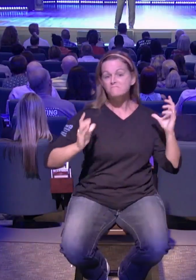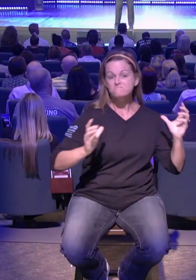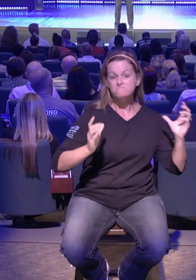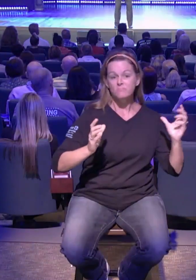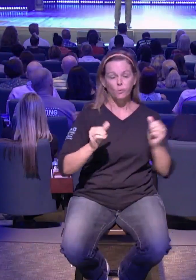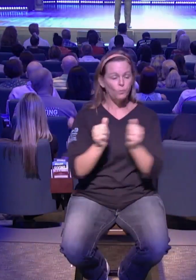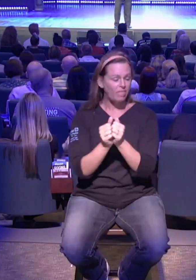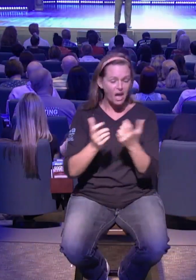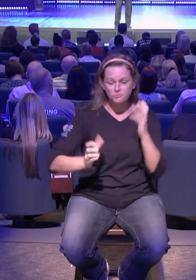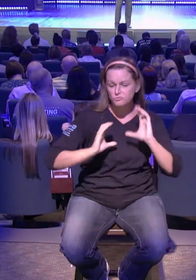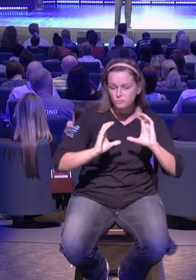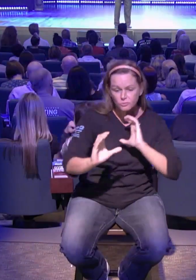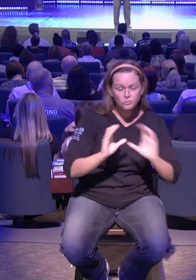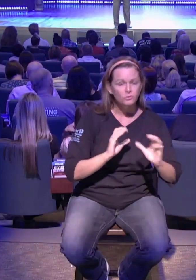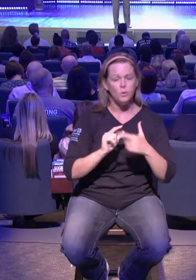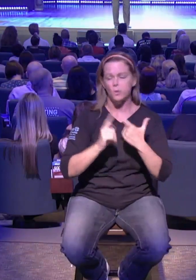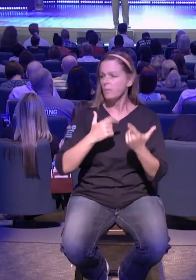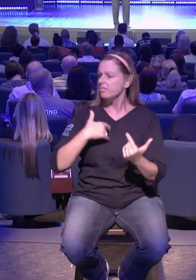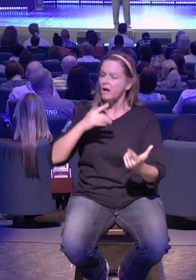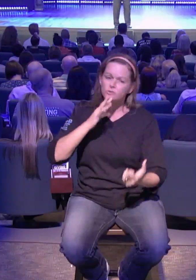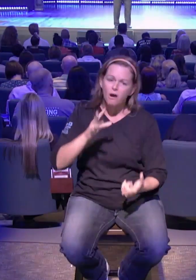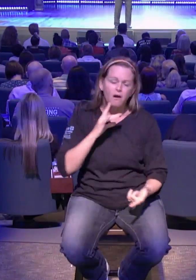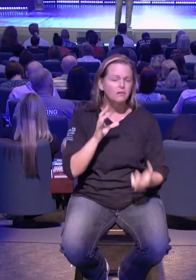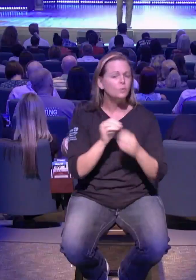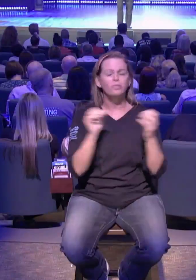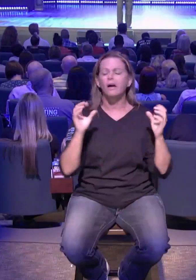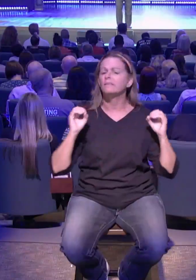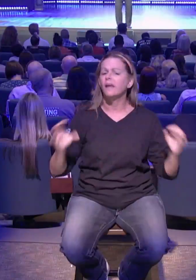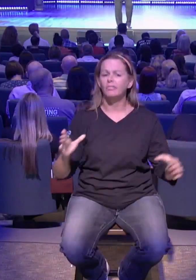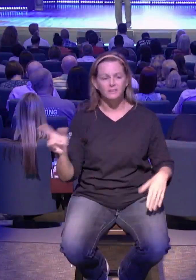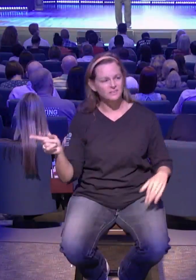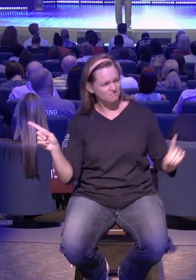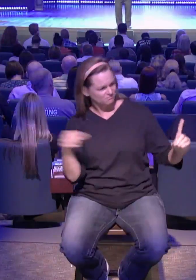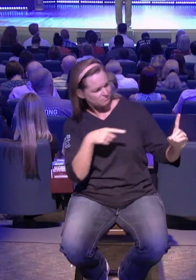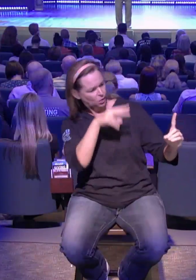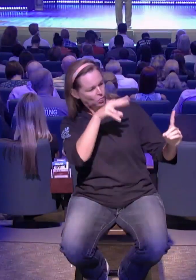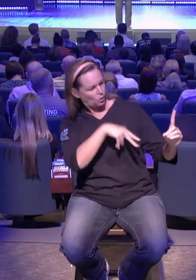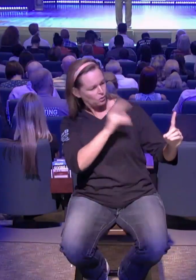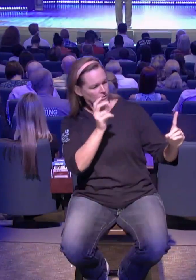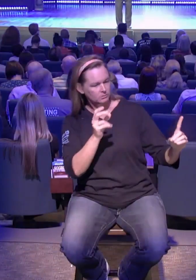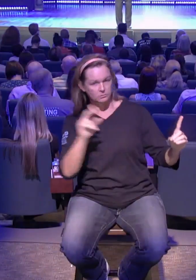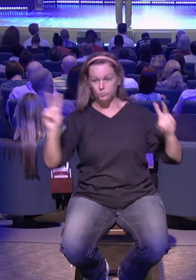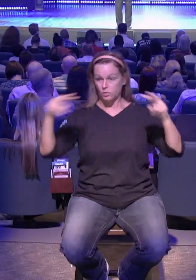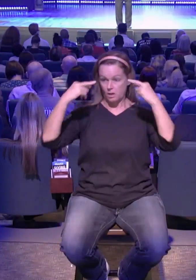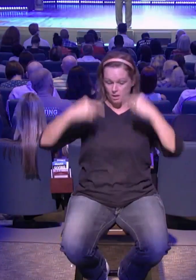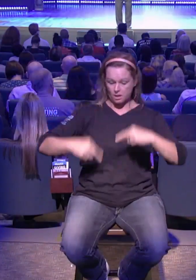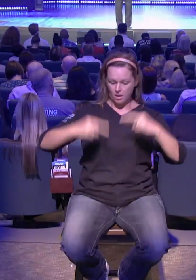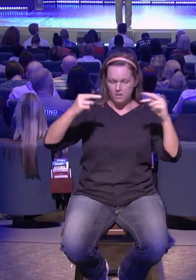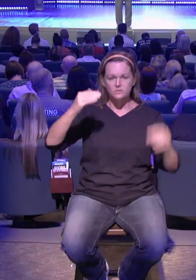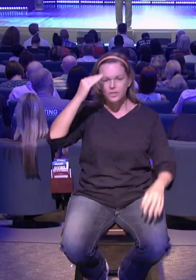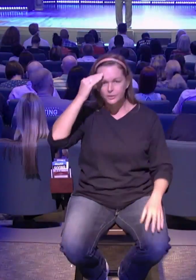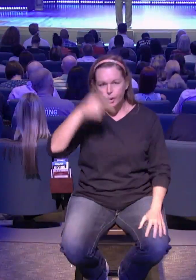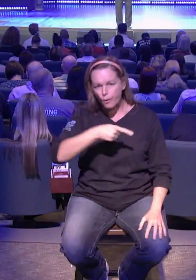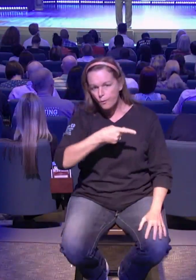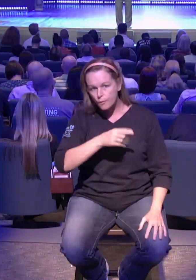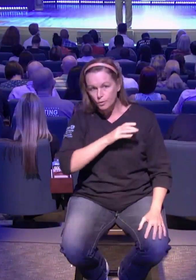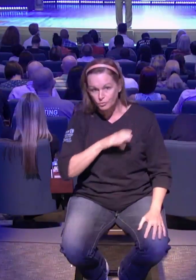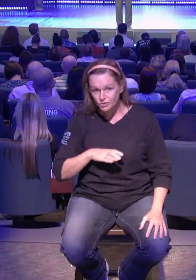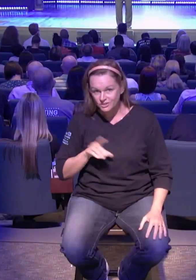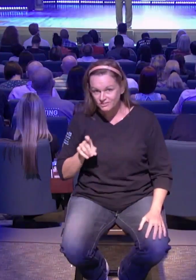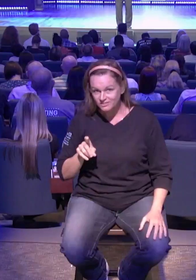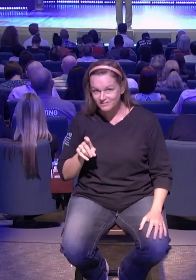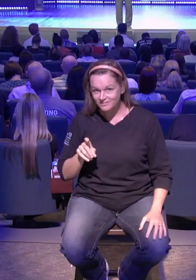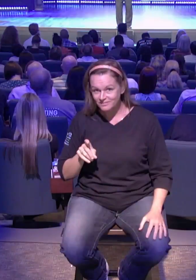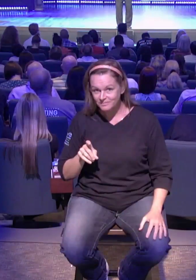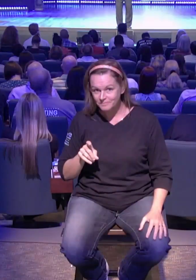It's interesting in the Word of God that I was reading this past week about some men, and here's what